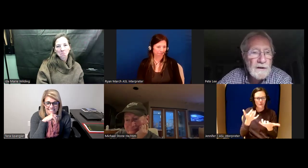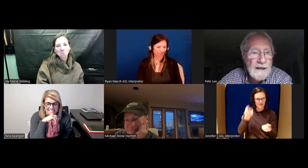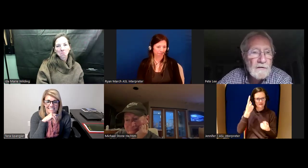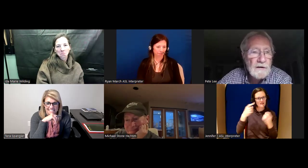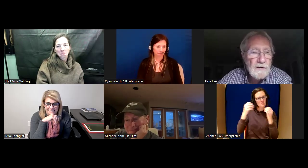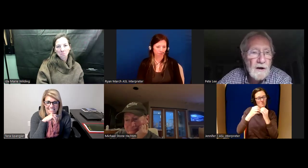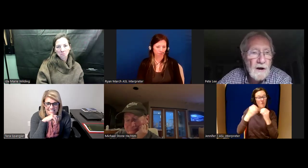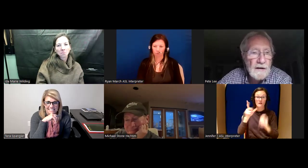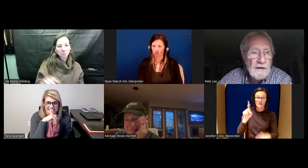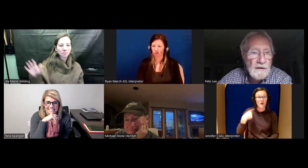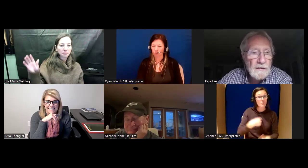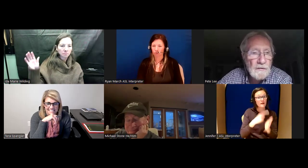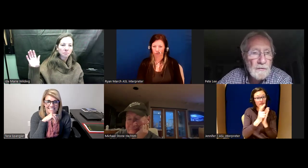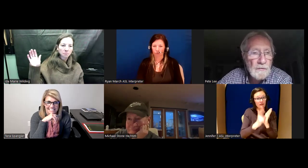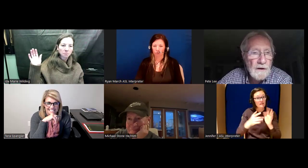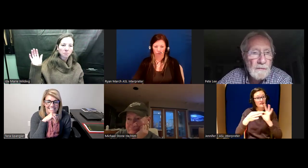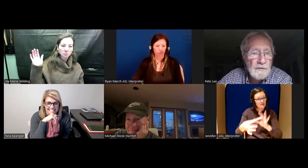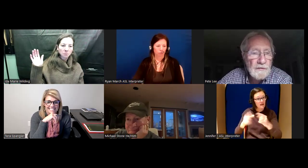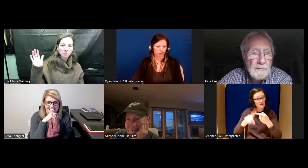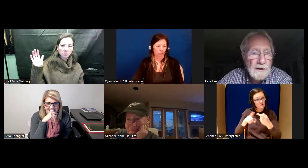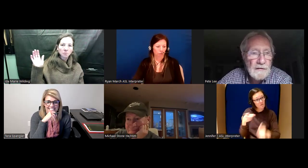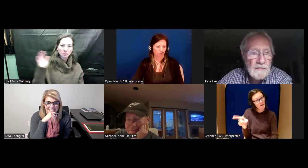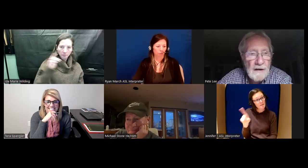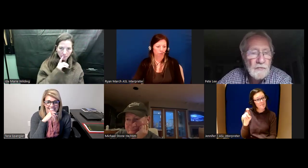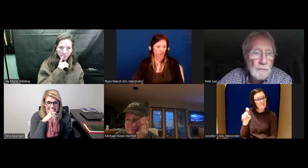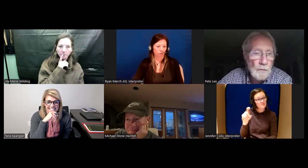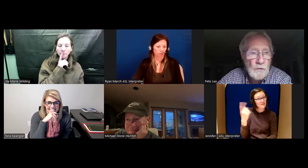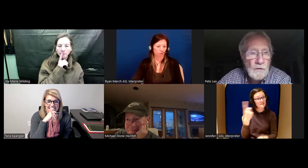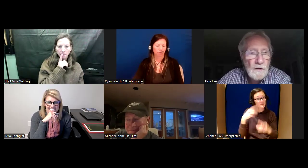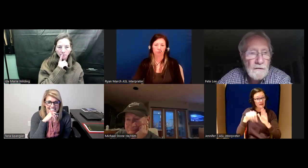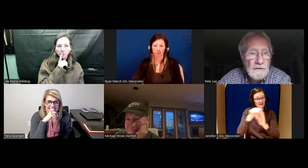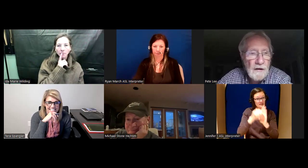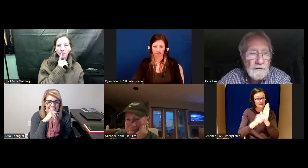we legally tied to them? Is there something in statute or